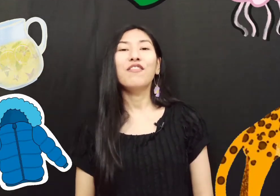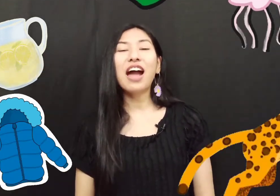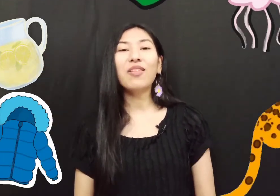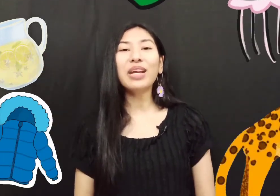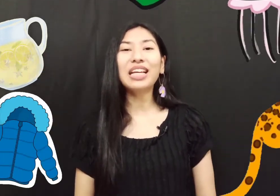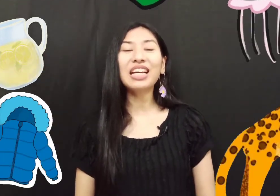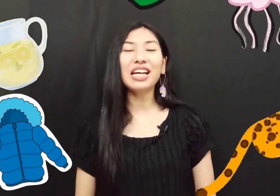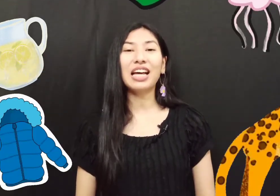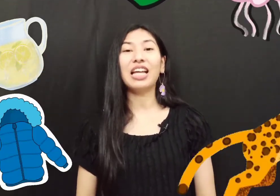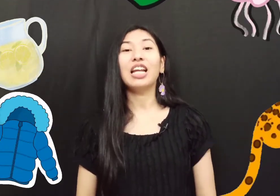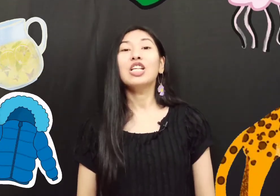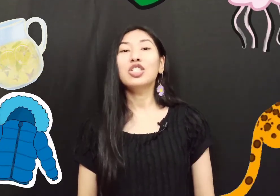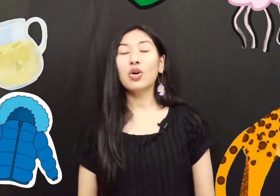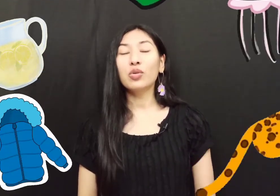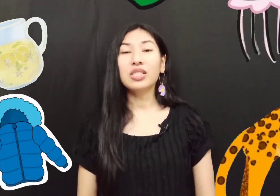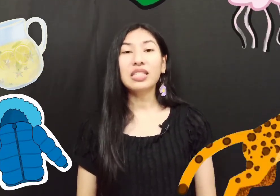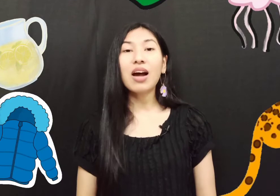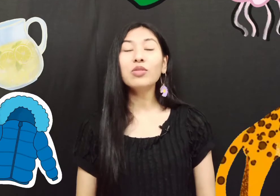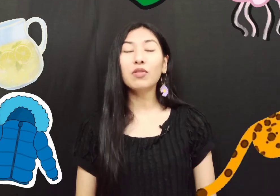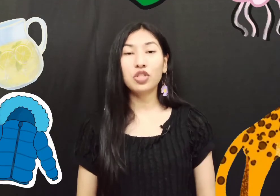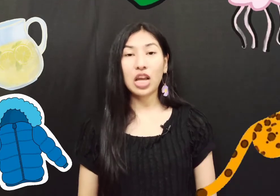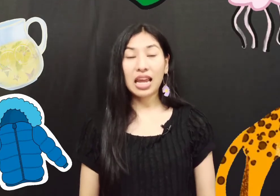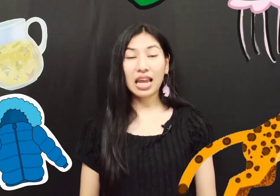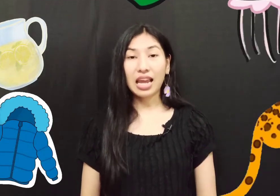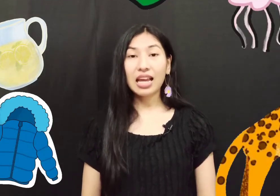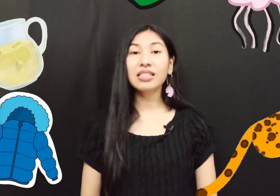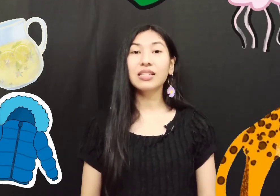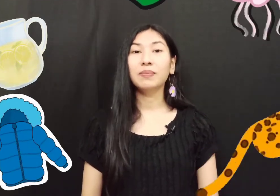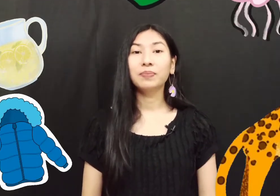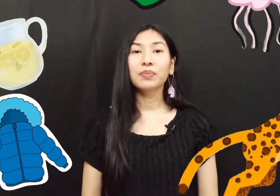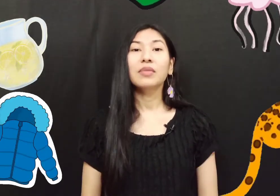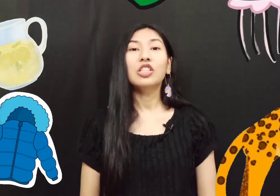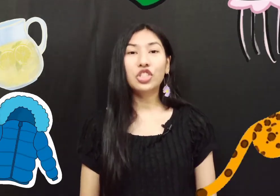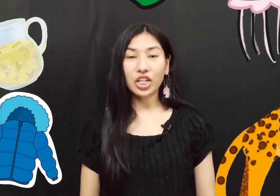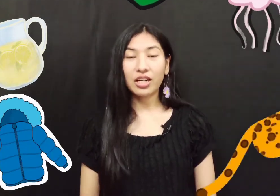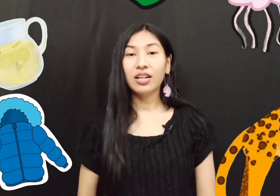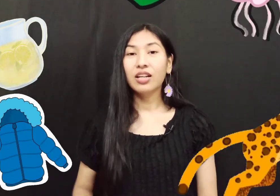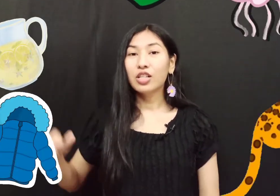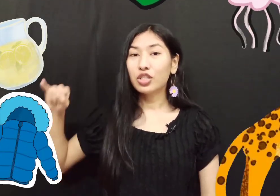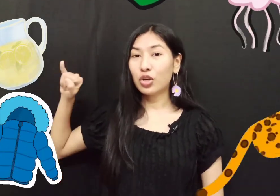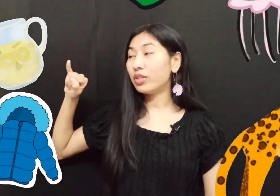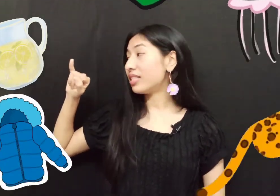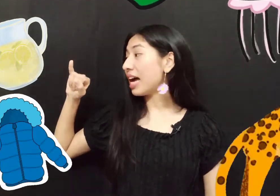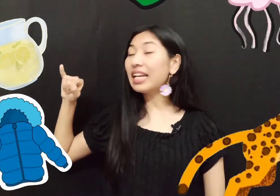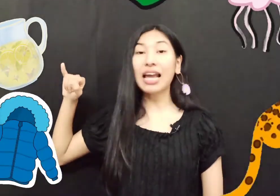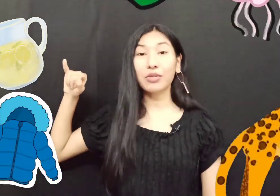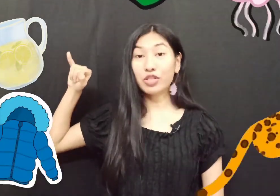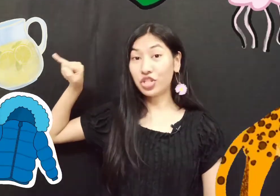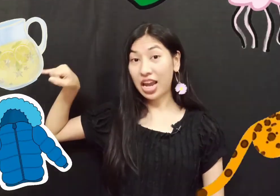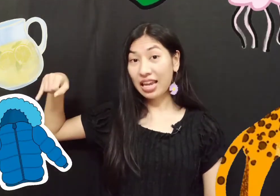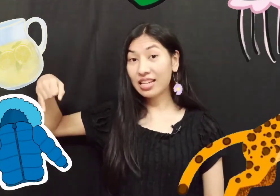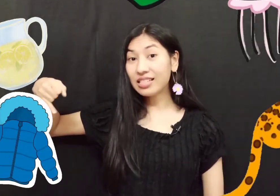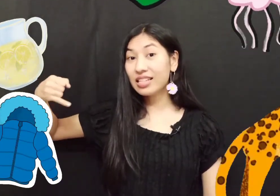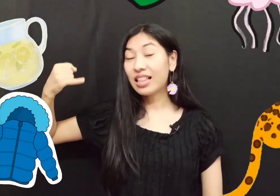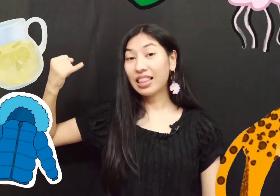Jug. Very good. So the sound of J is J. So the sign language J